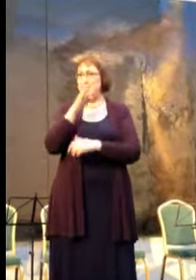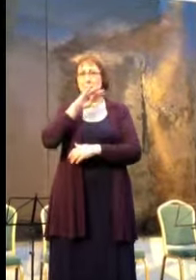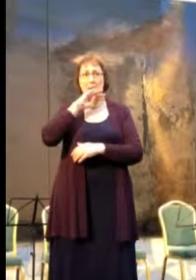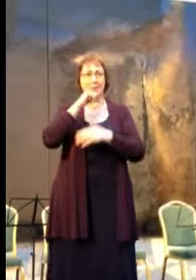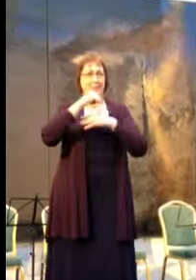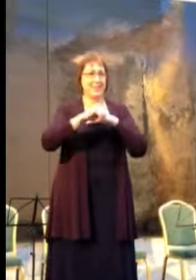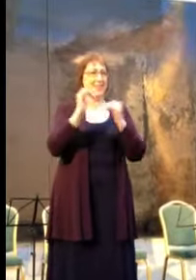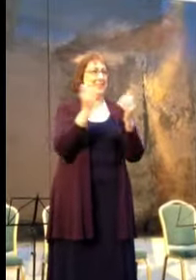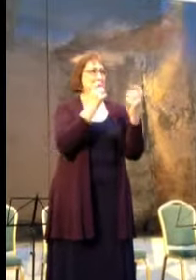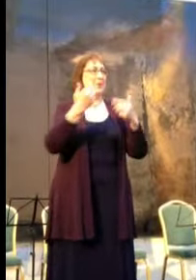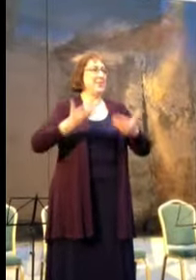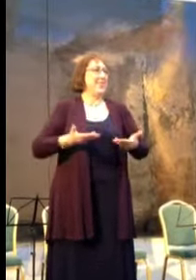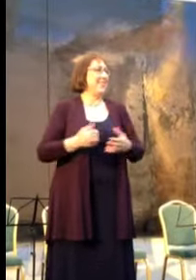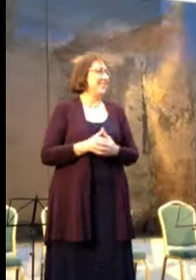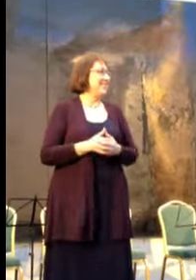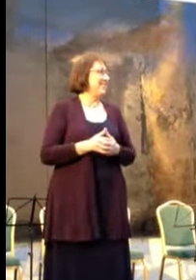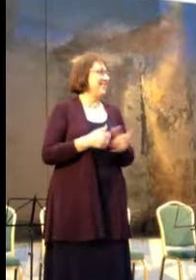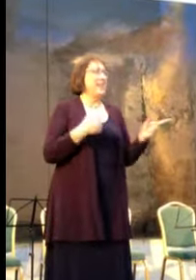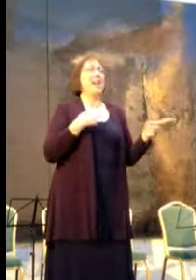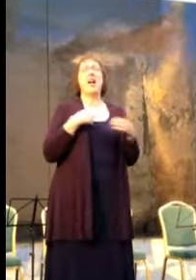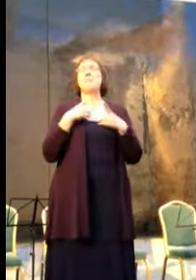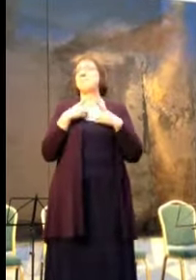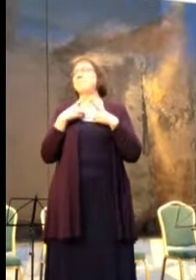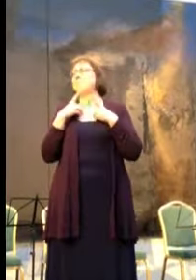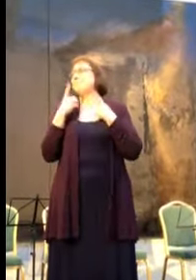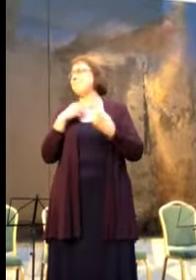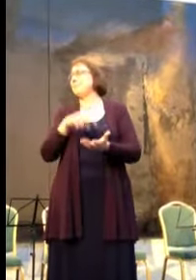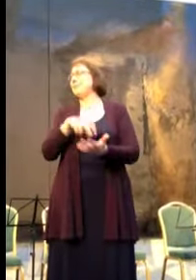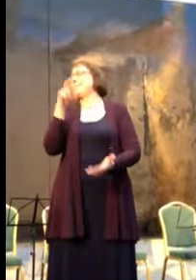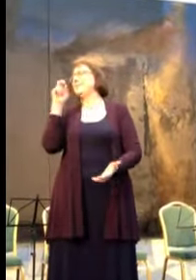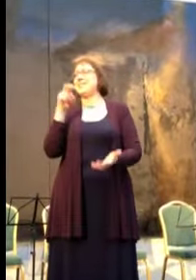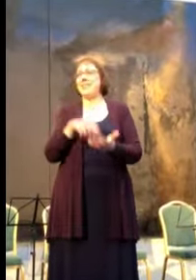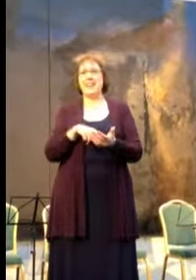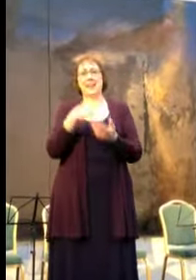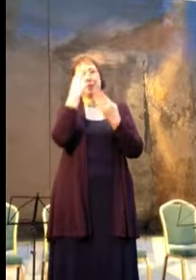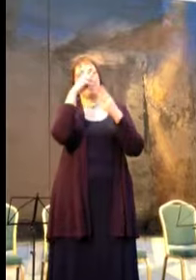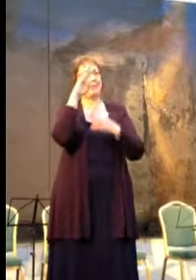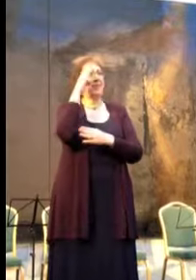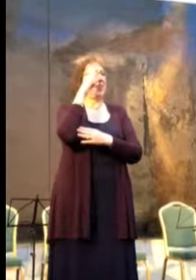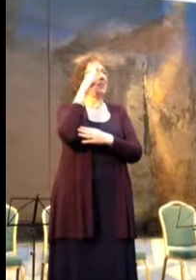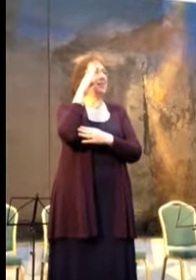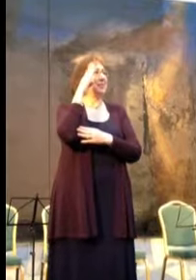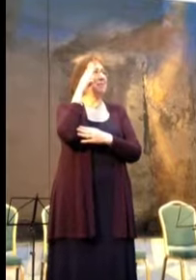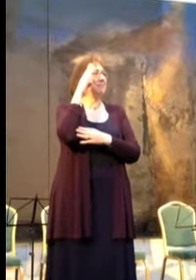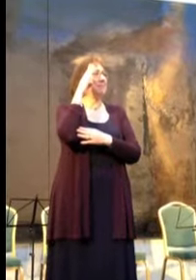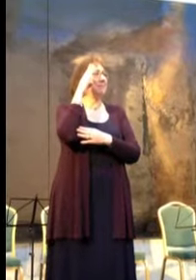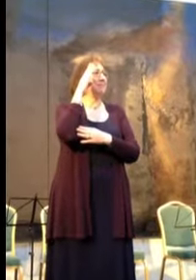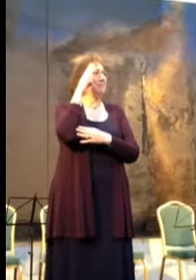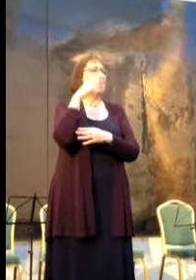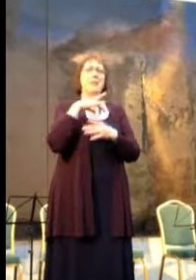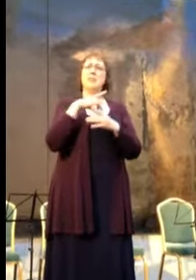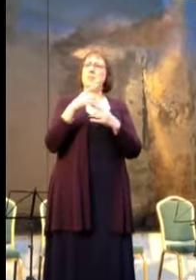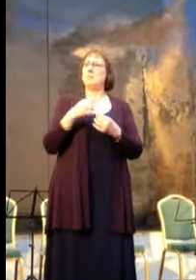Day. I am absolutely delighted as the 9th President of Ireland to be able to make